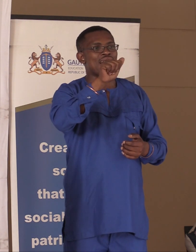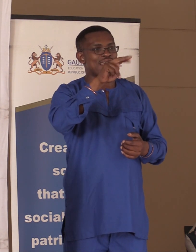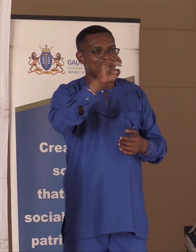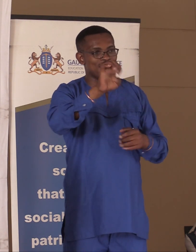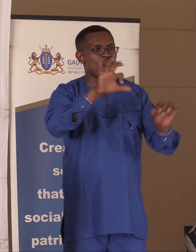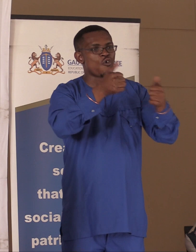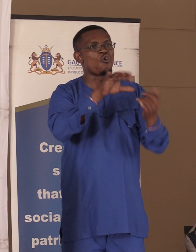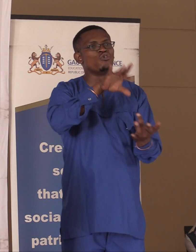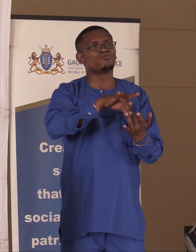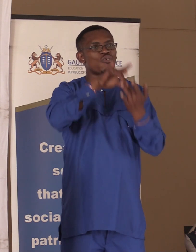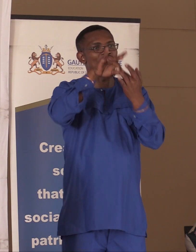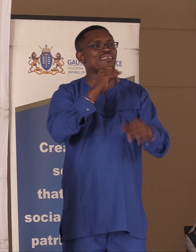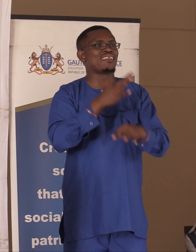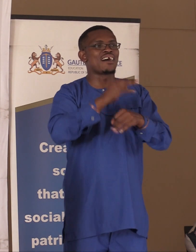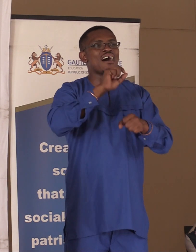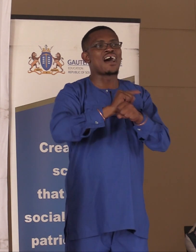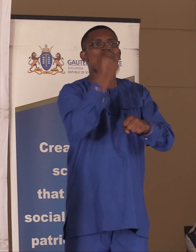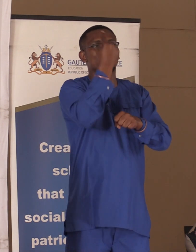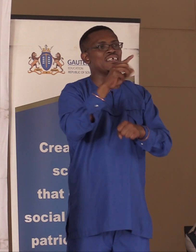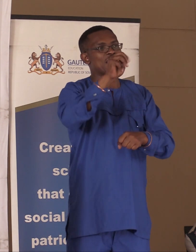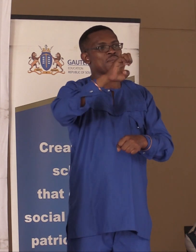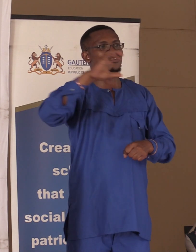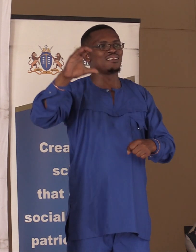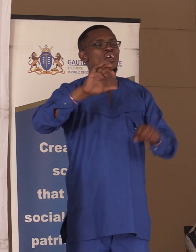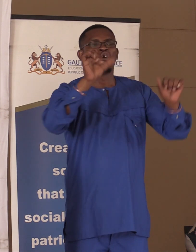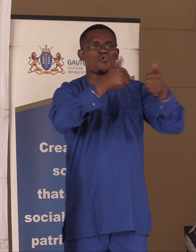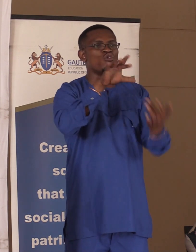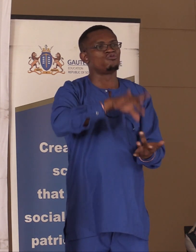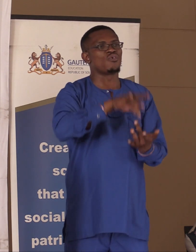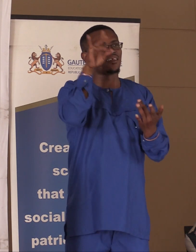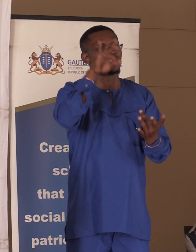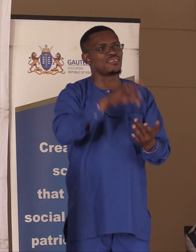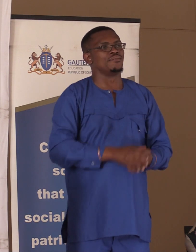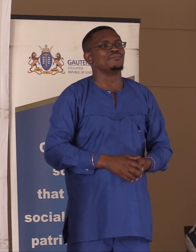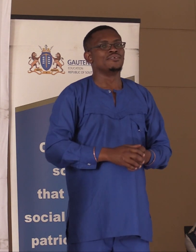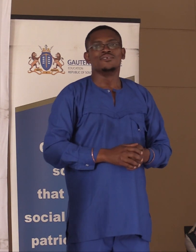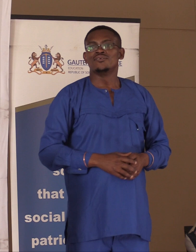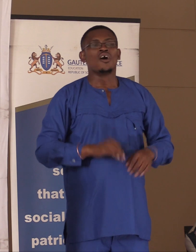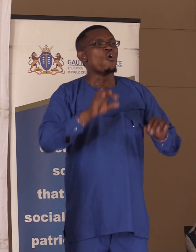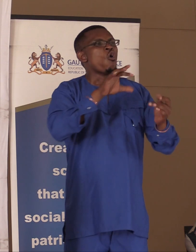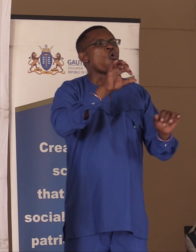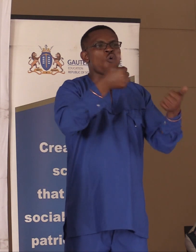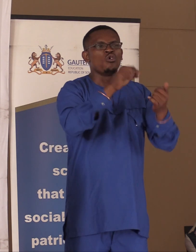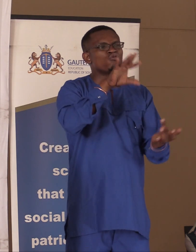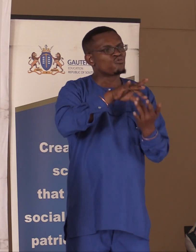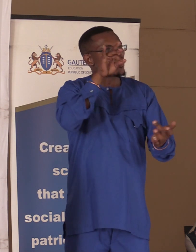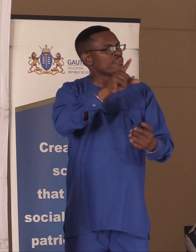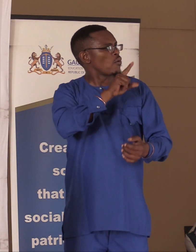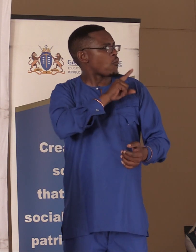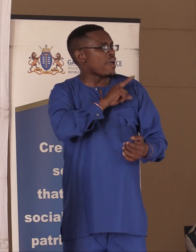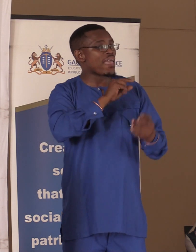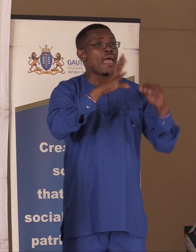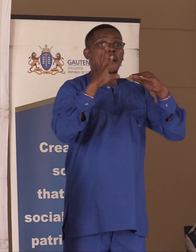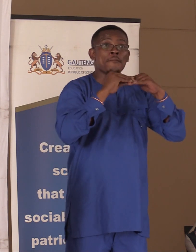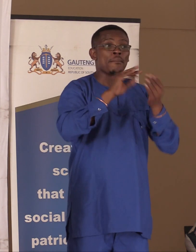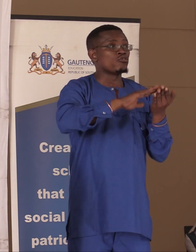Good choice, Gauteng. Good choice. Good choice. Good choice. I'm saying good choice because there are members of the